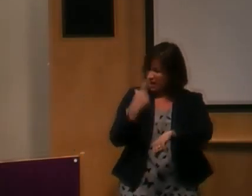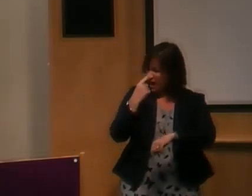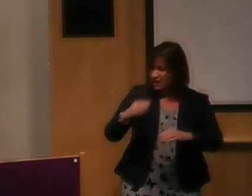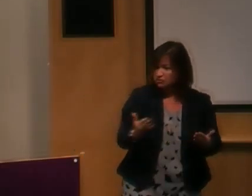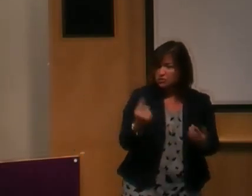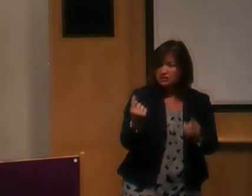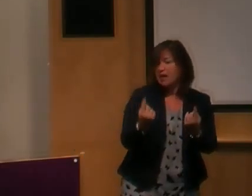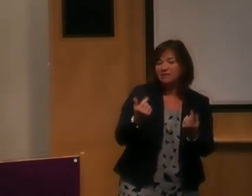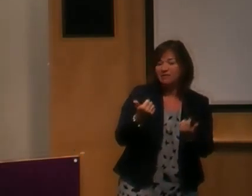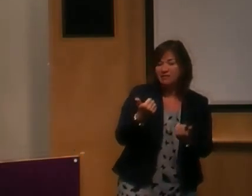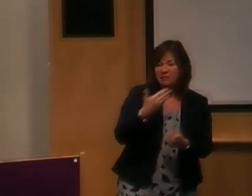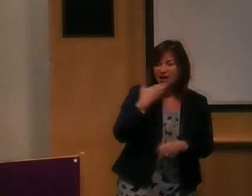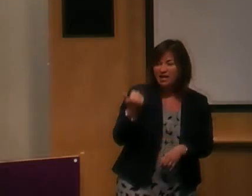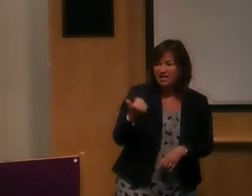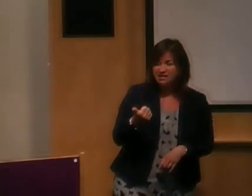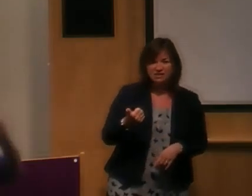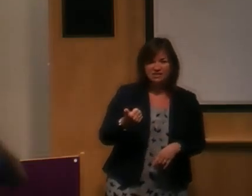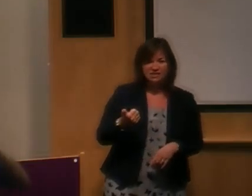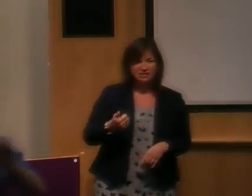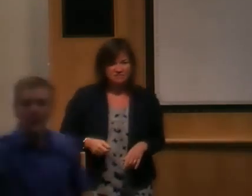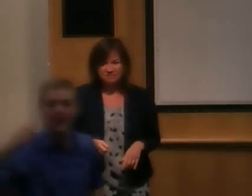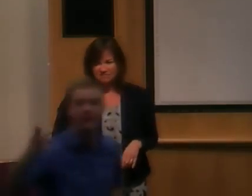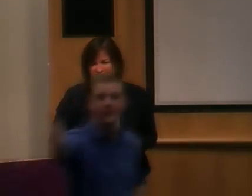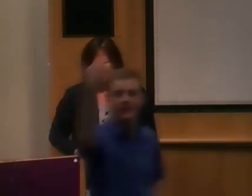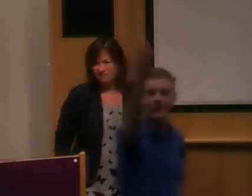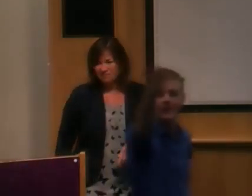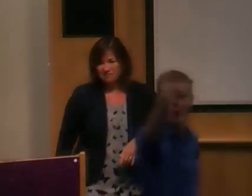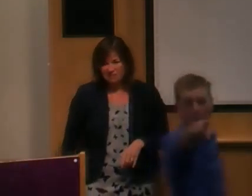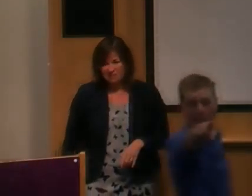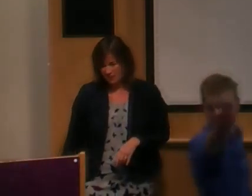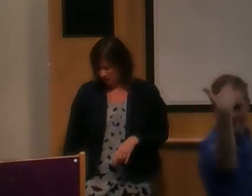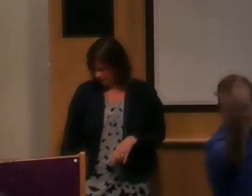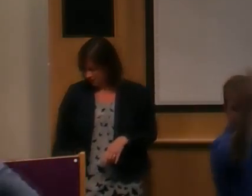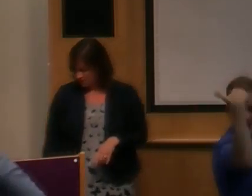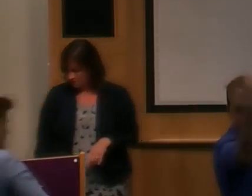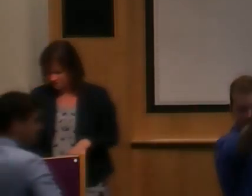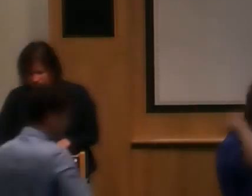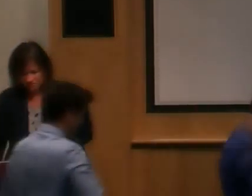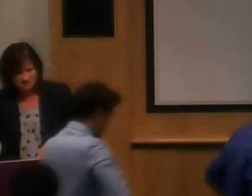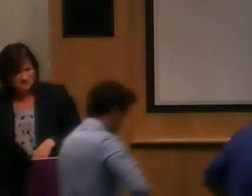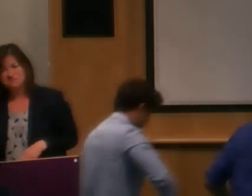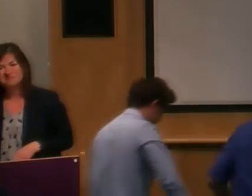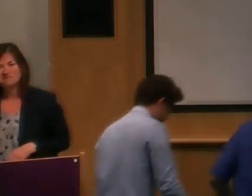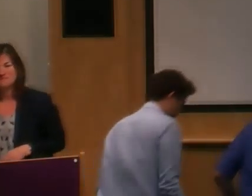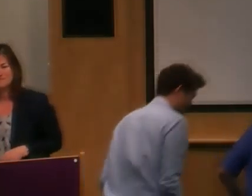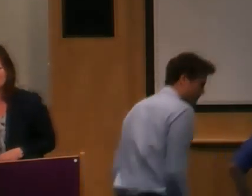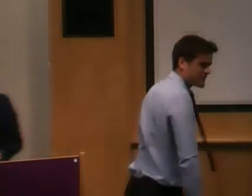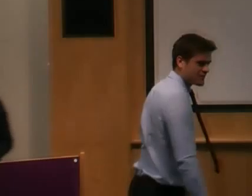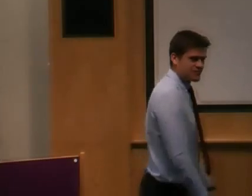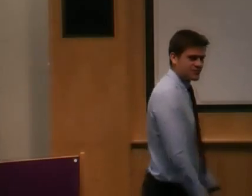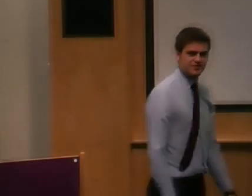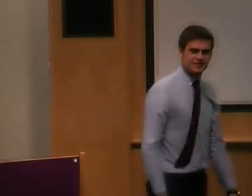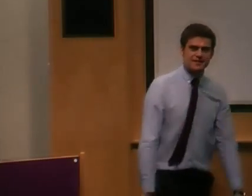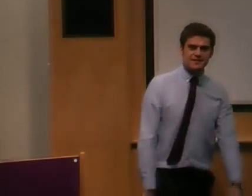introduce the rest of the board of the Youth Committee. Can I ask you to come forward?